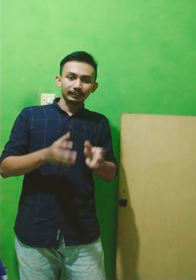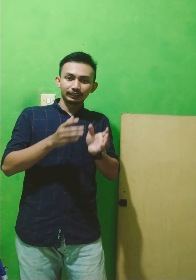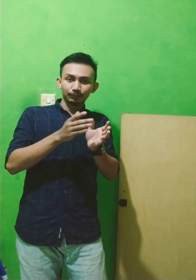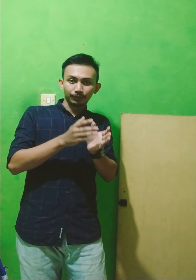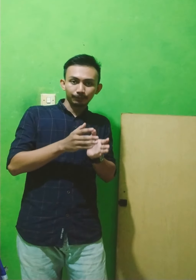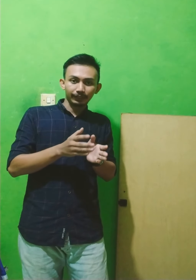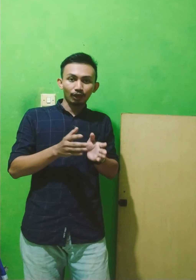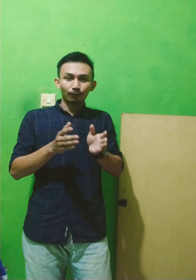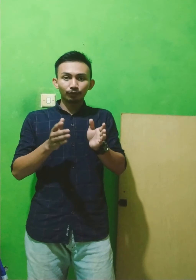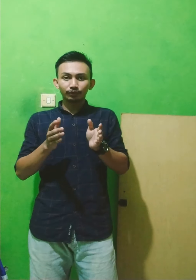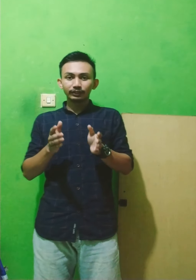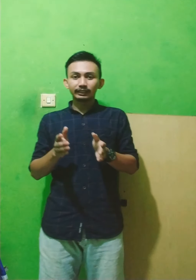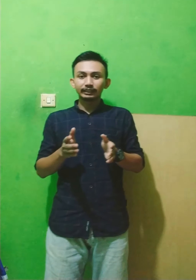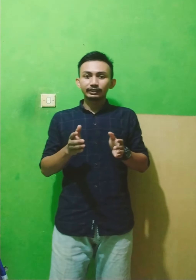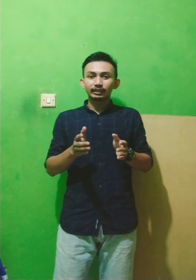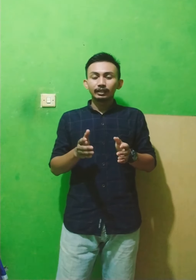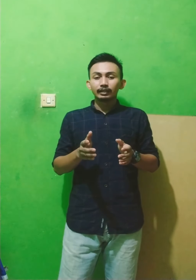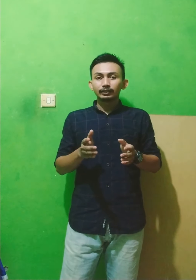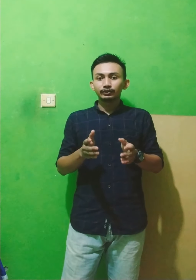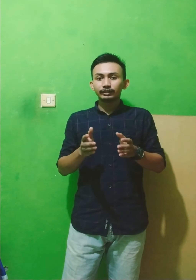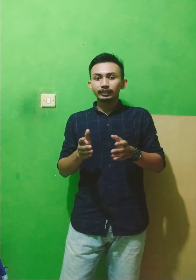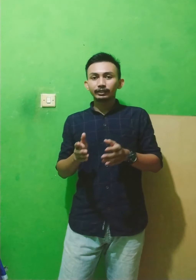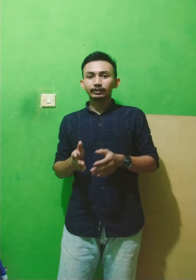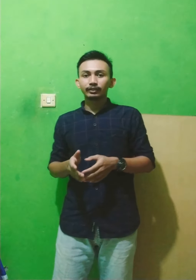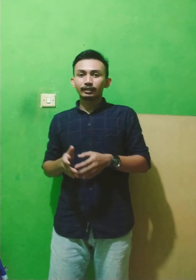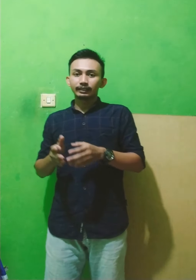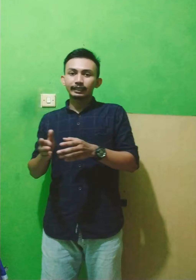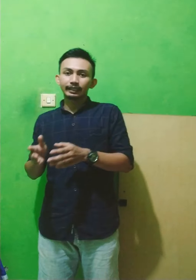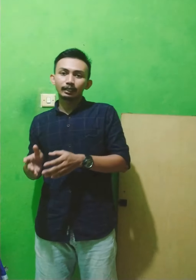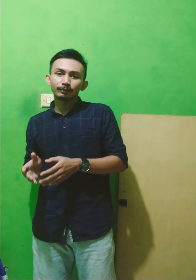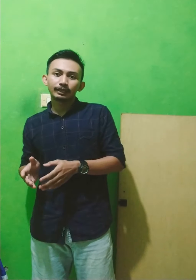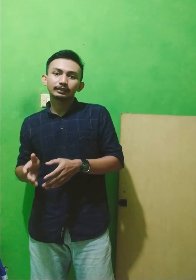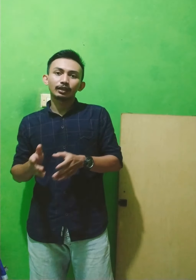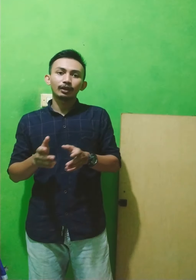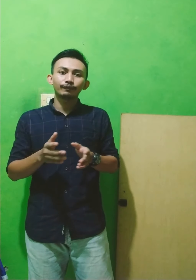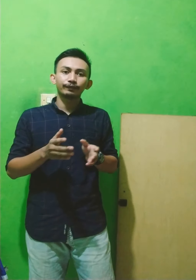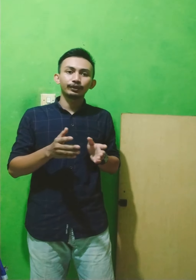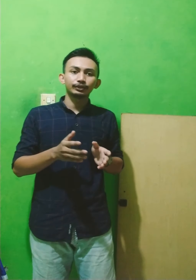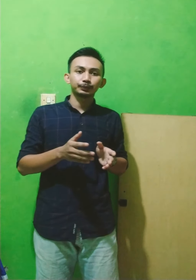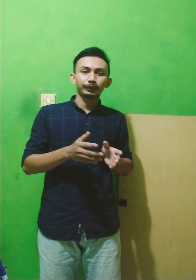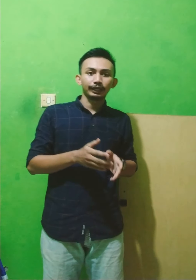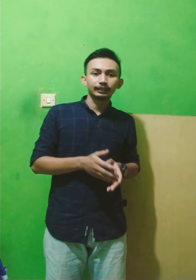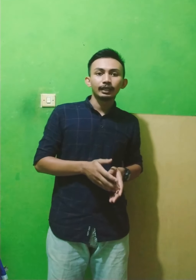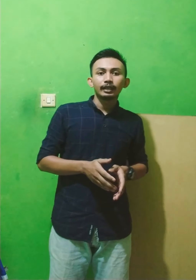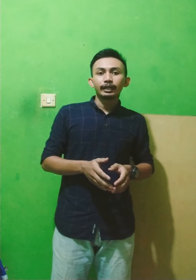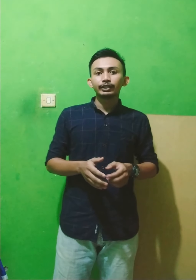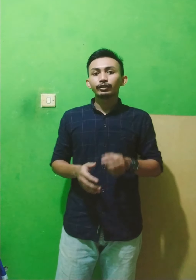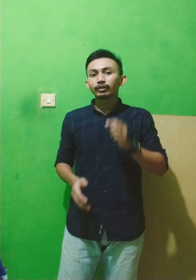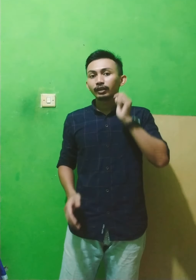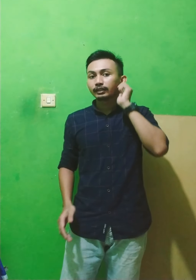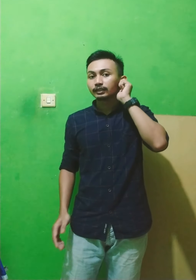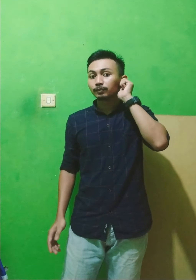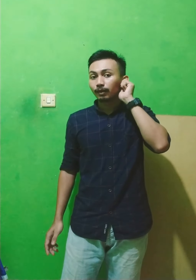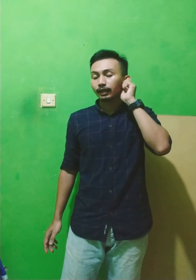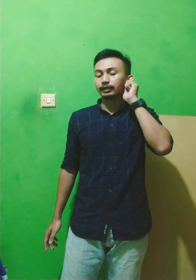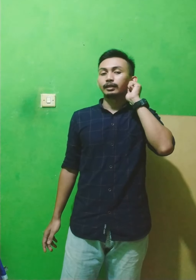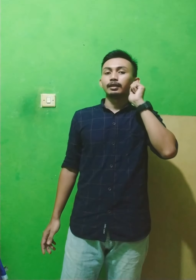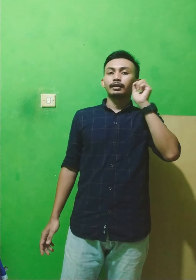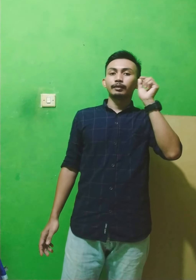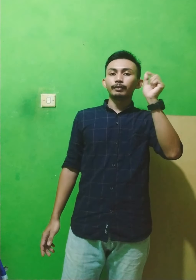the perfect opportunity to secure the key elements of your speech in your audience mind. Make